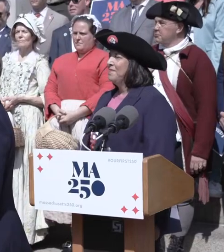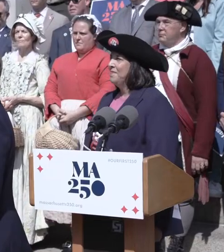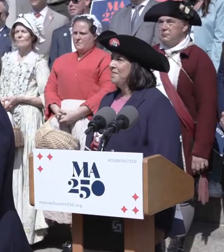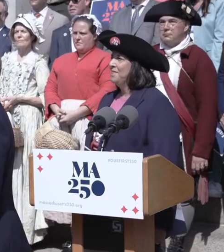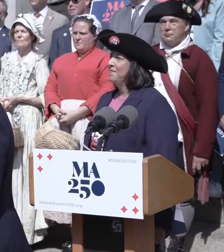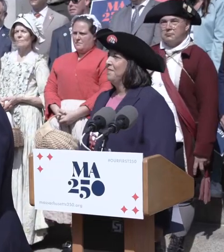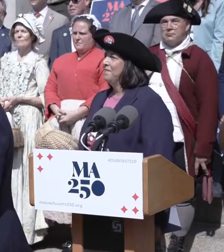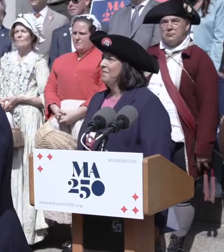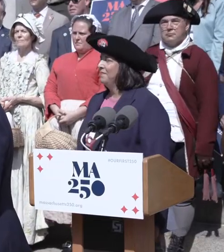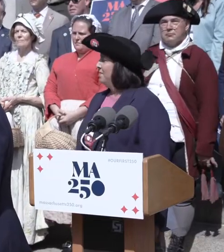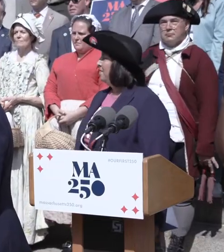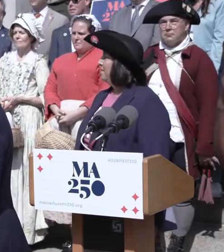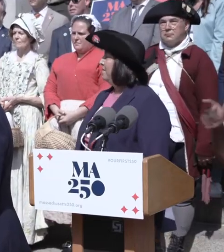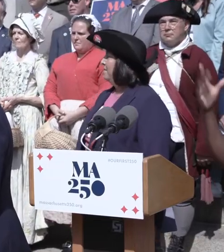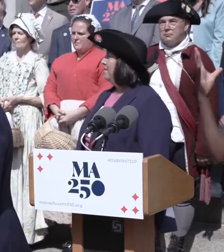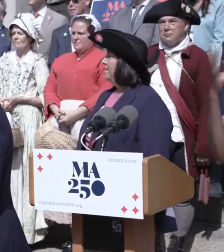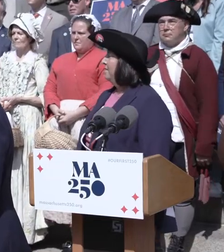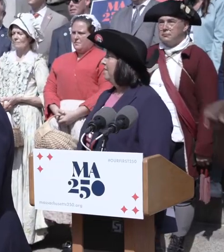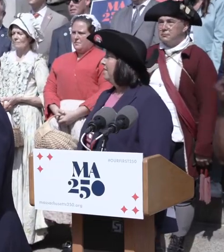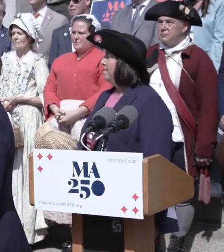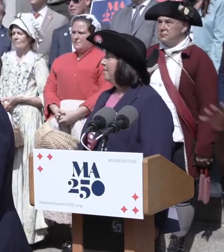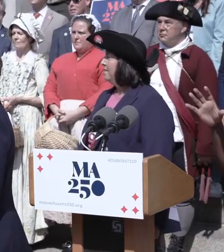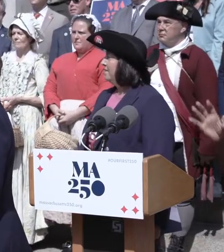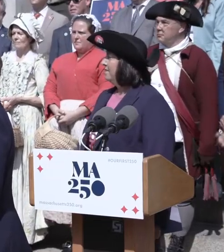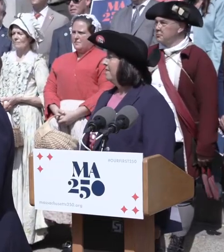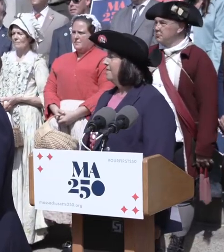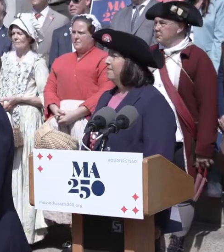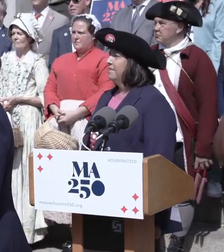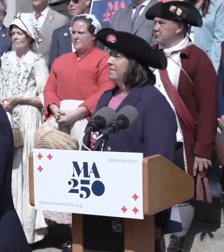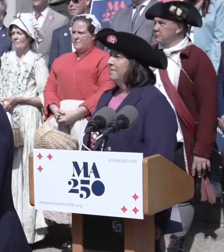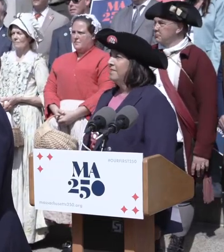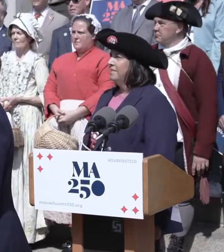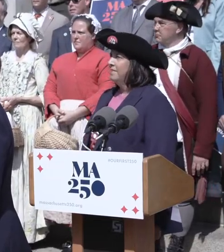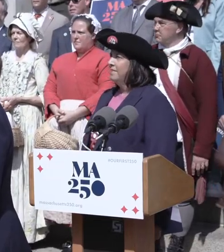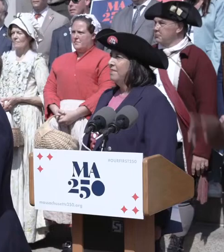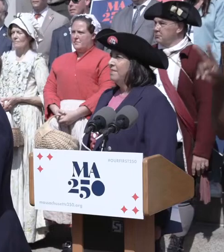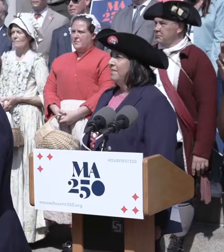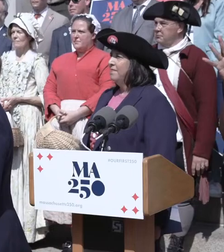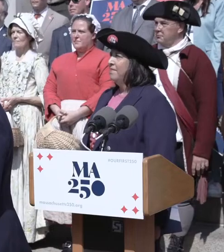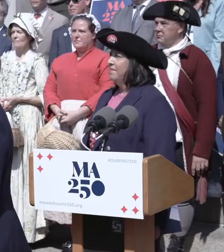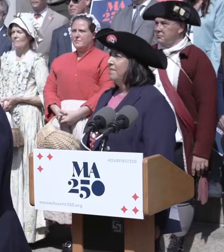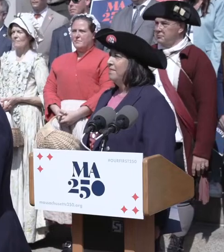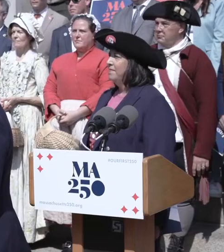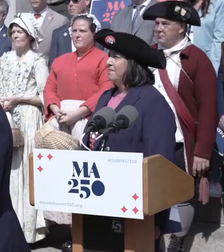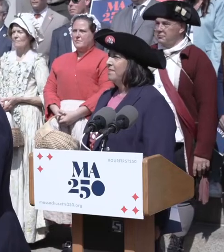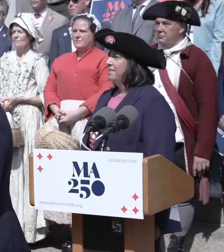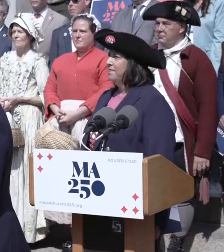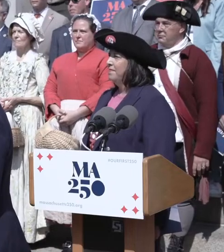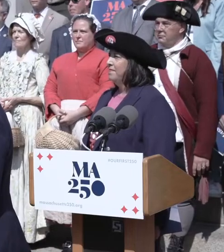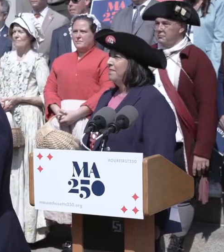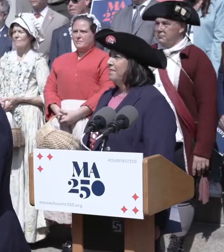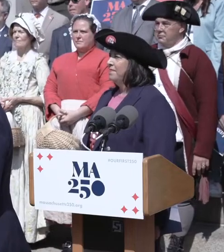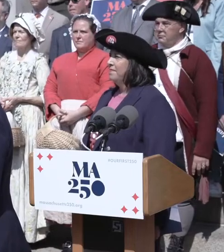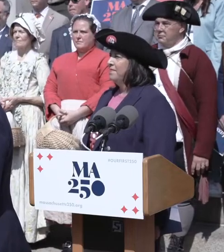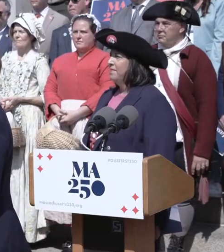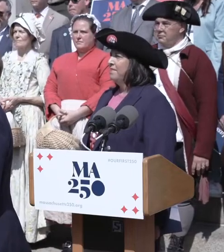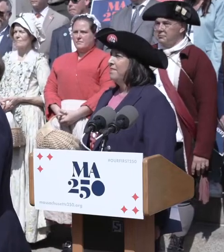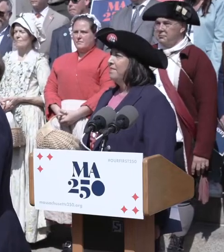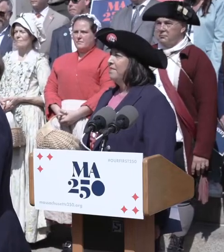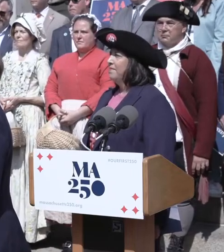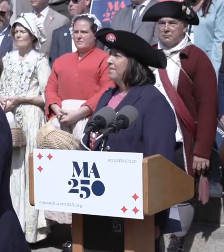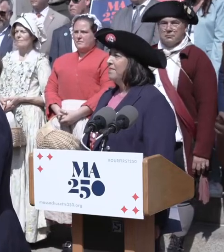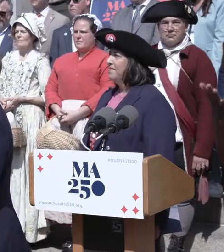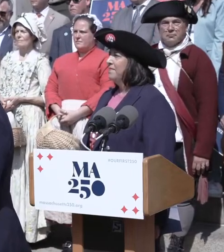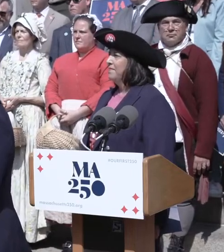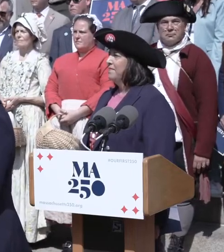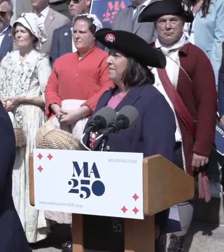where we shall announce the campaign commemorating the 250th anniversary of our fair country's independence. We are honored